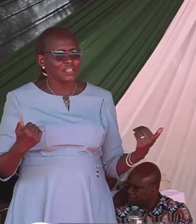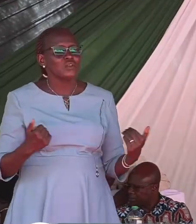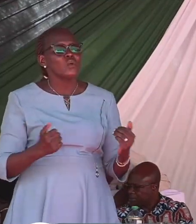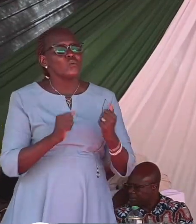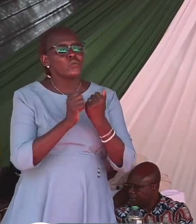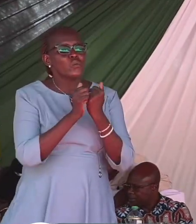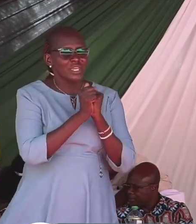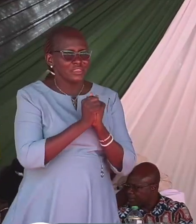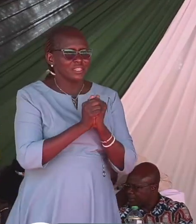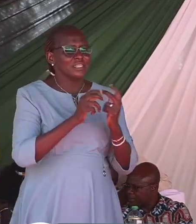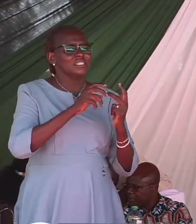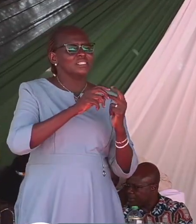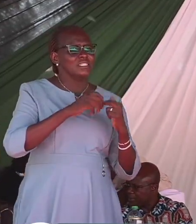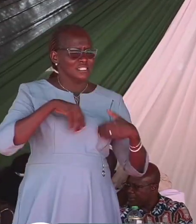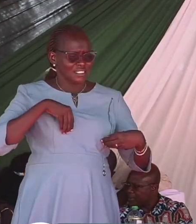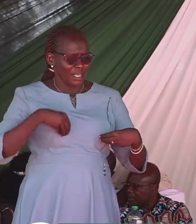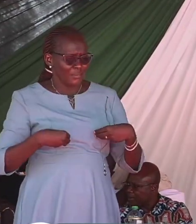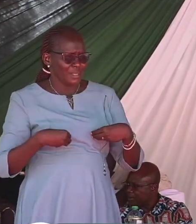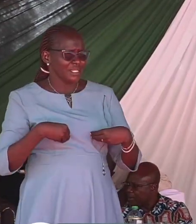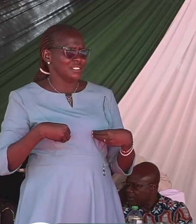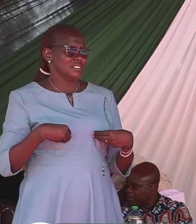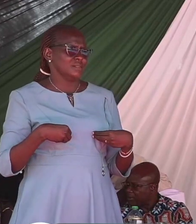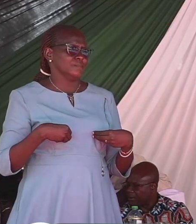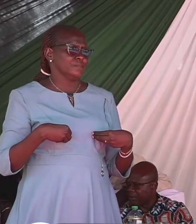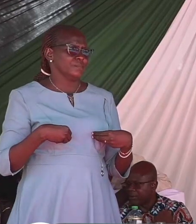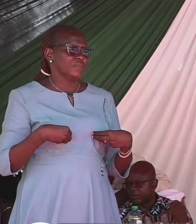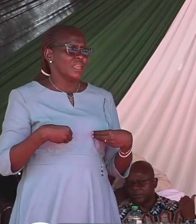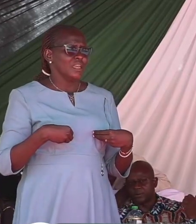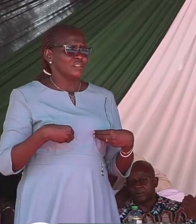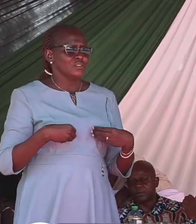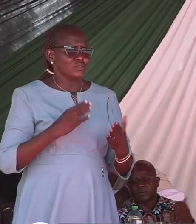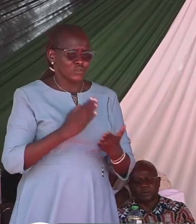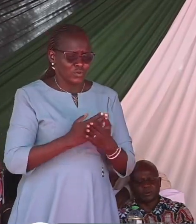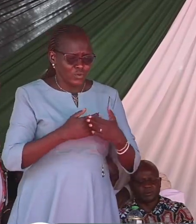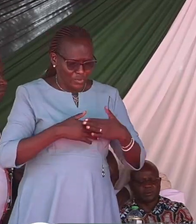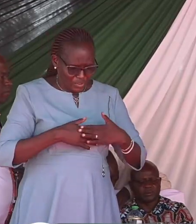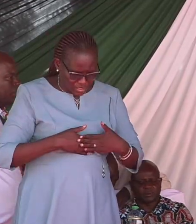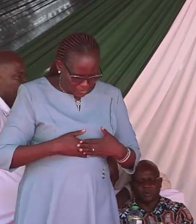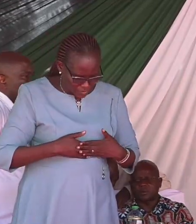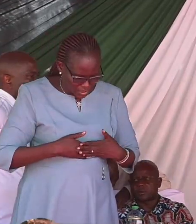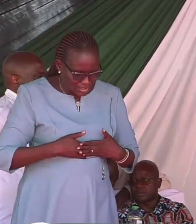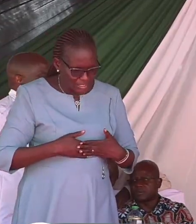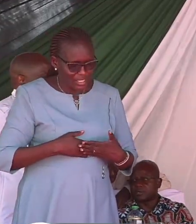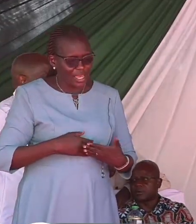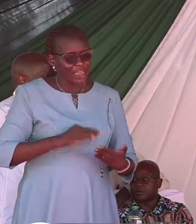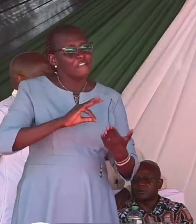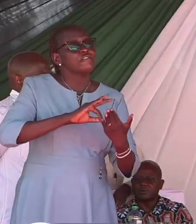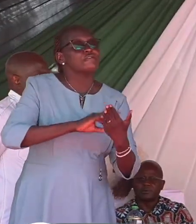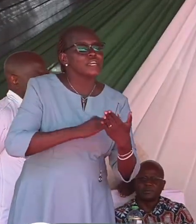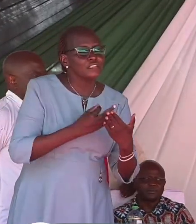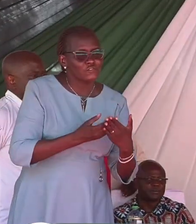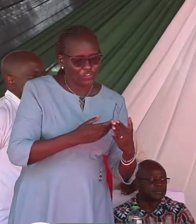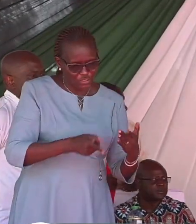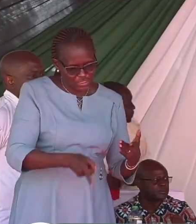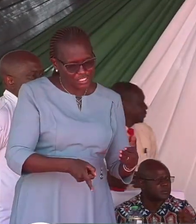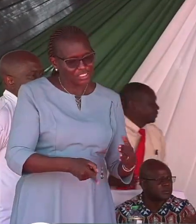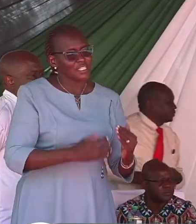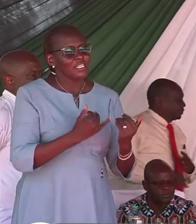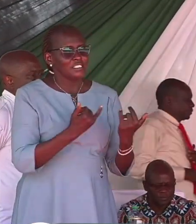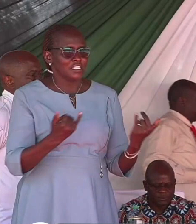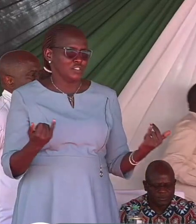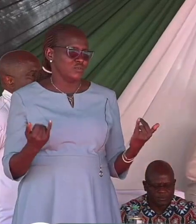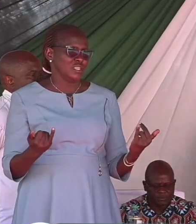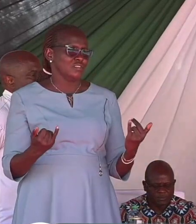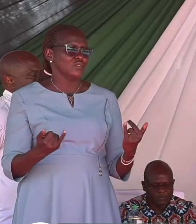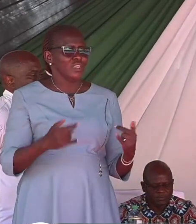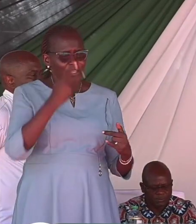disability. And we were able to request cash transfers to these households so that the parents can